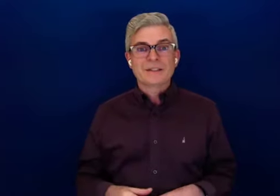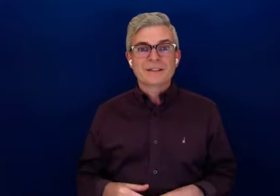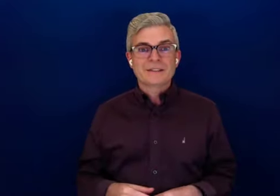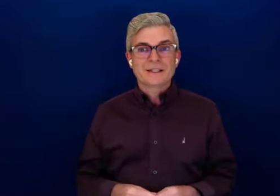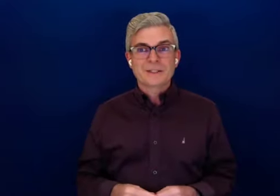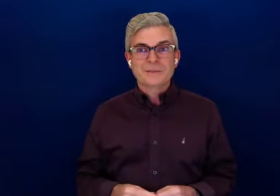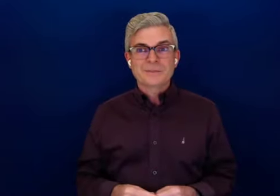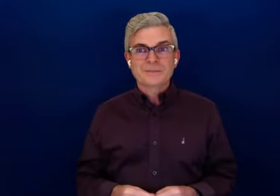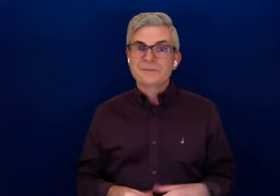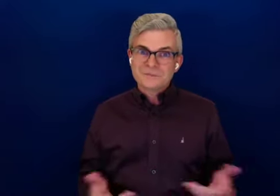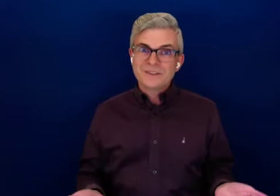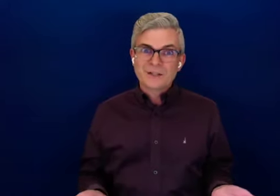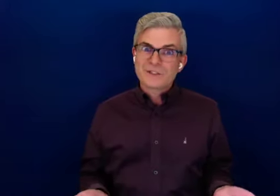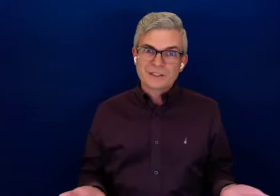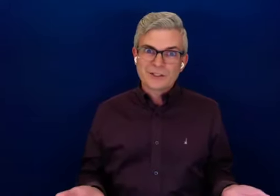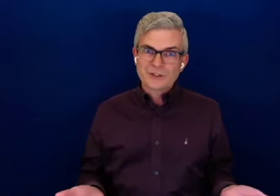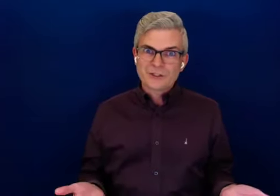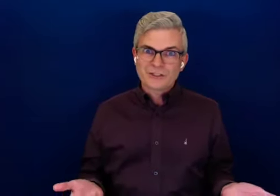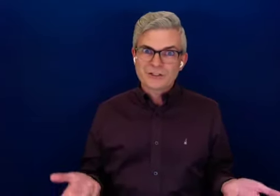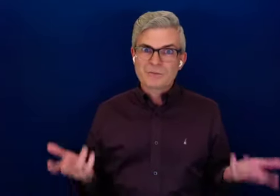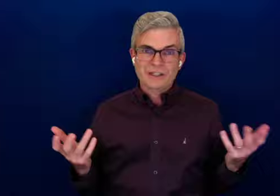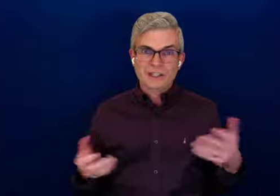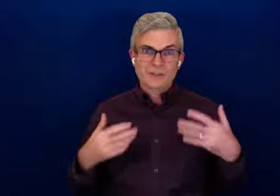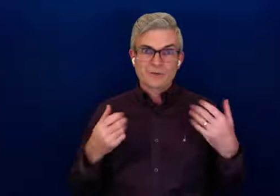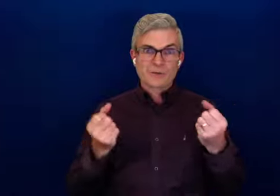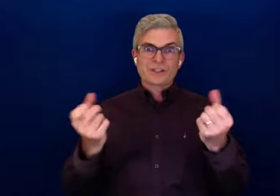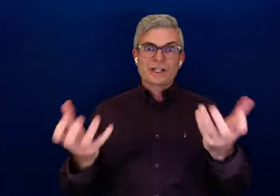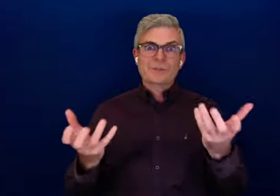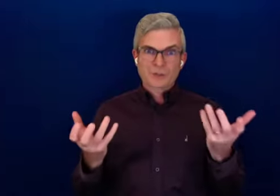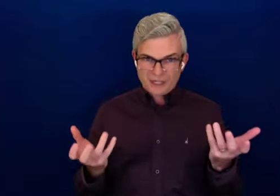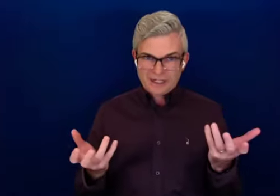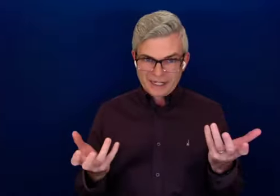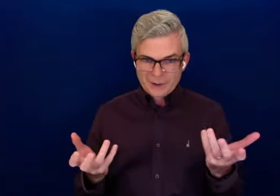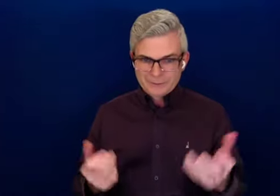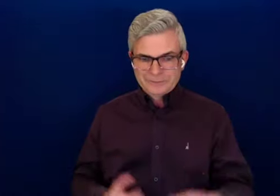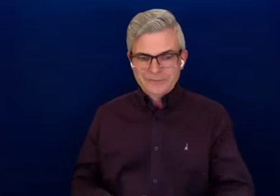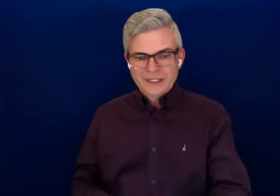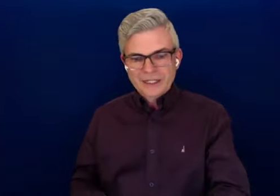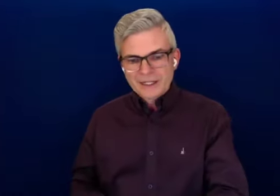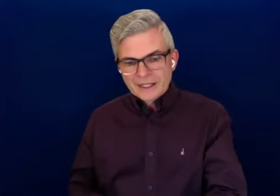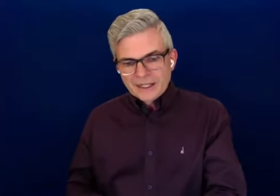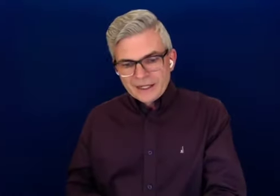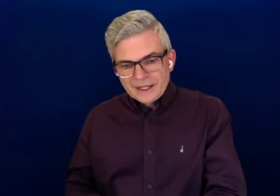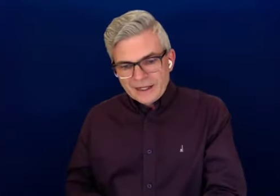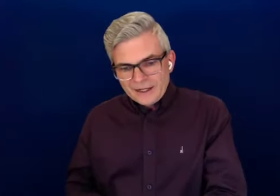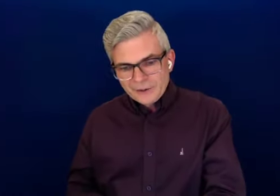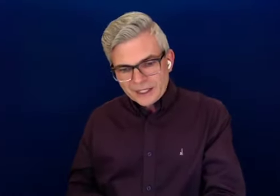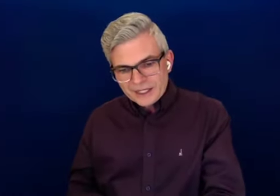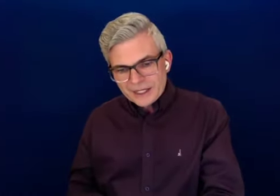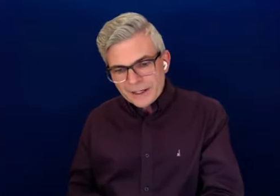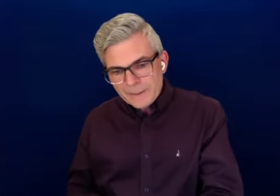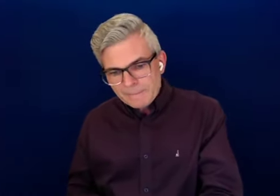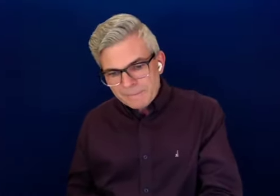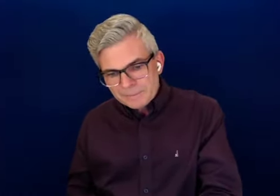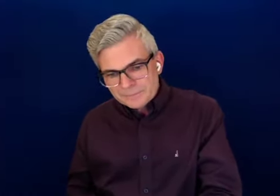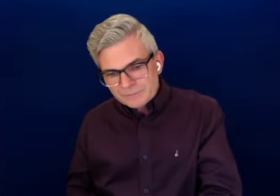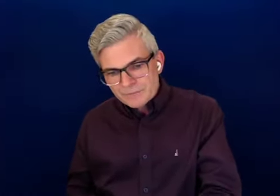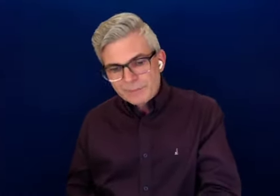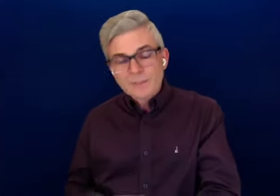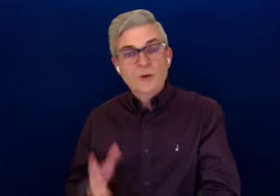but definitely it shouldn't just be like your first time trying it out. Okay,